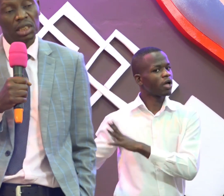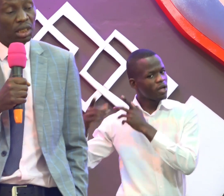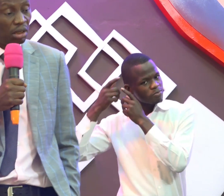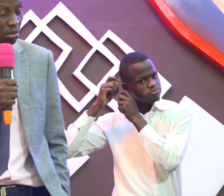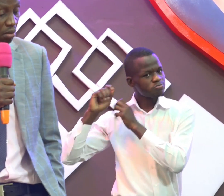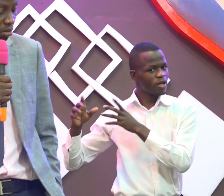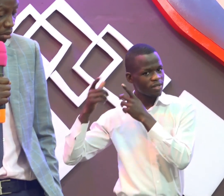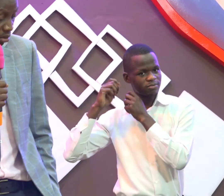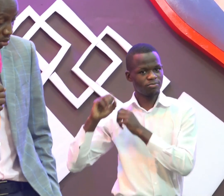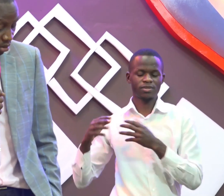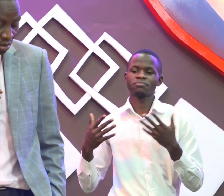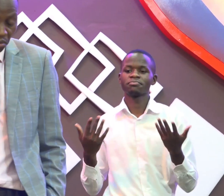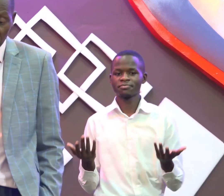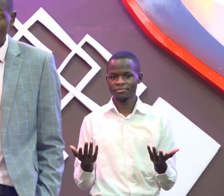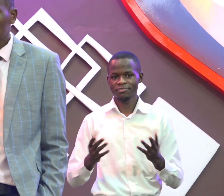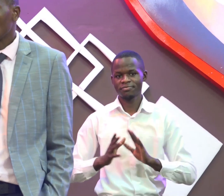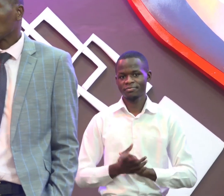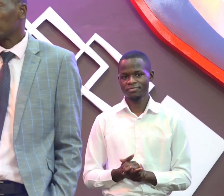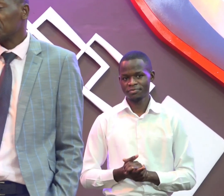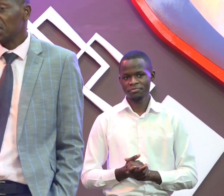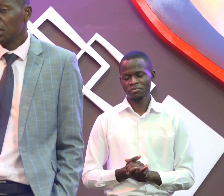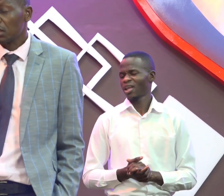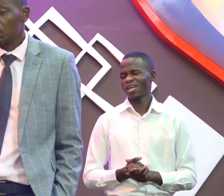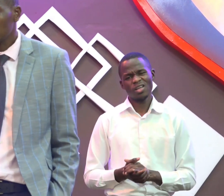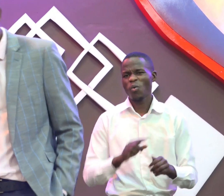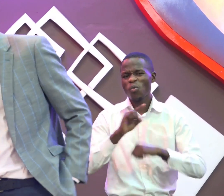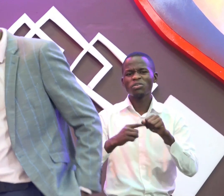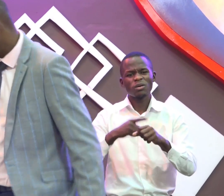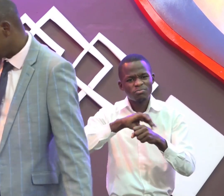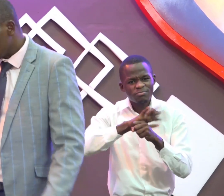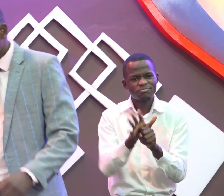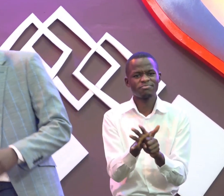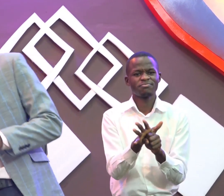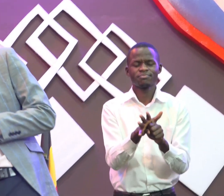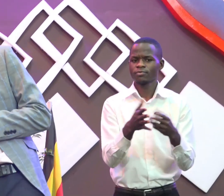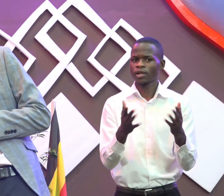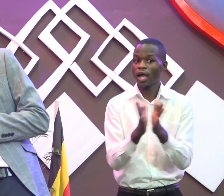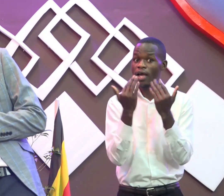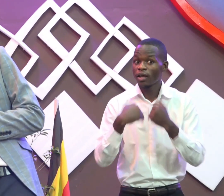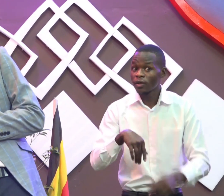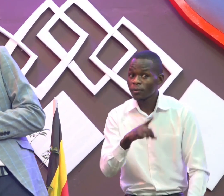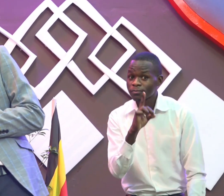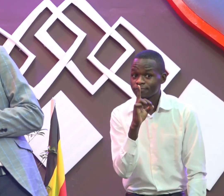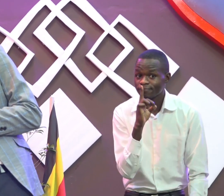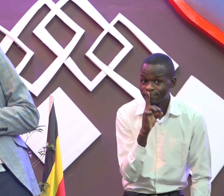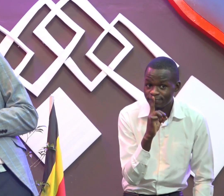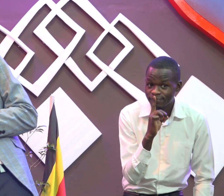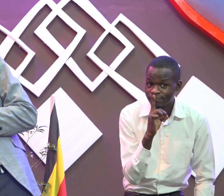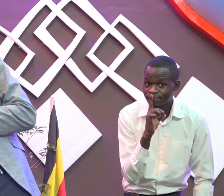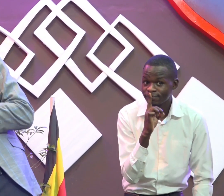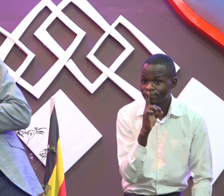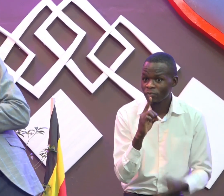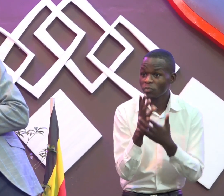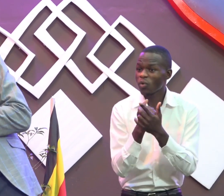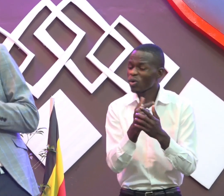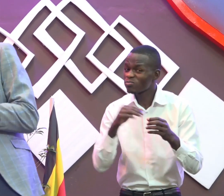zezigweri. You start complaining how each other COVID. Ono nasirika. Omanyi mulimu omuntu omunga gwo mutankulu